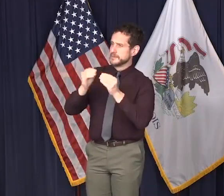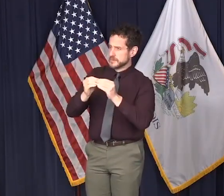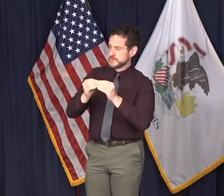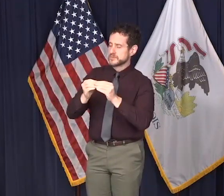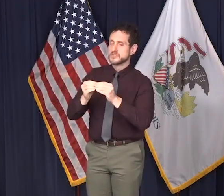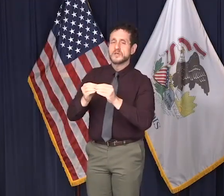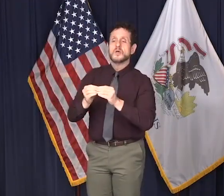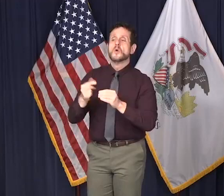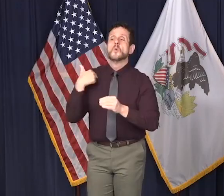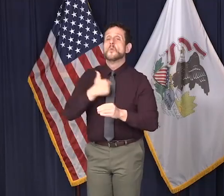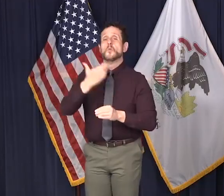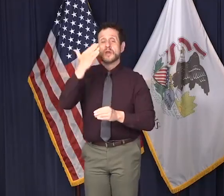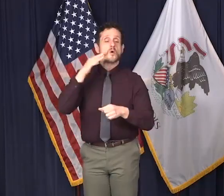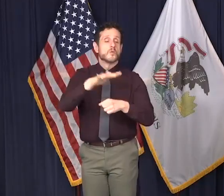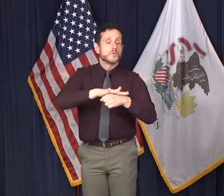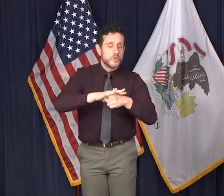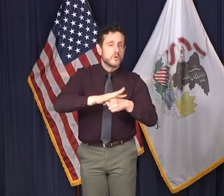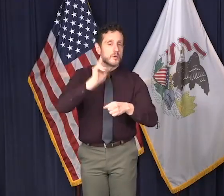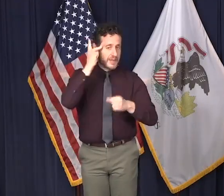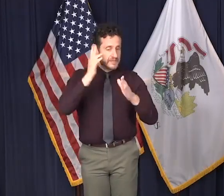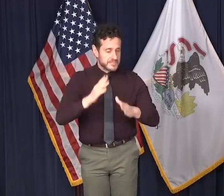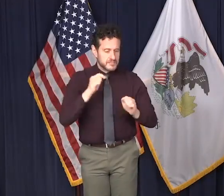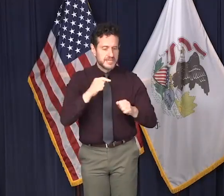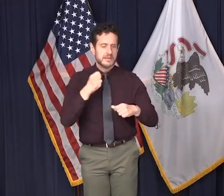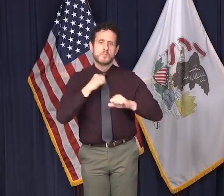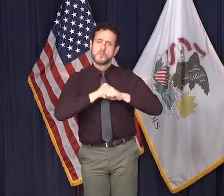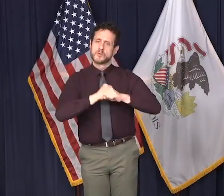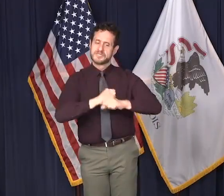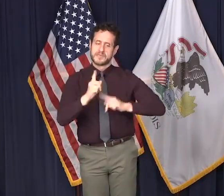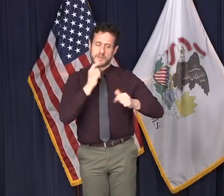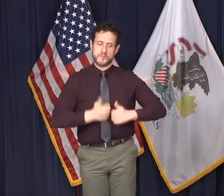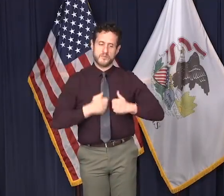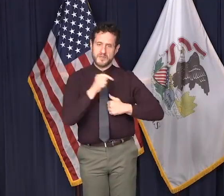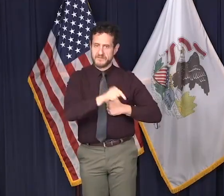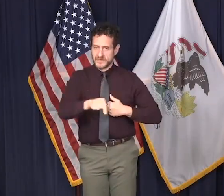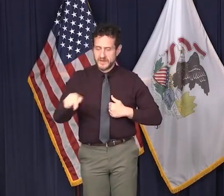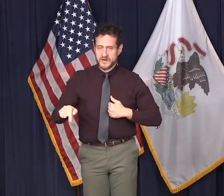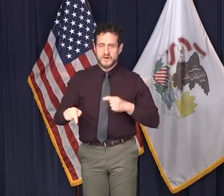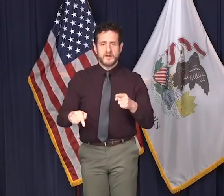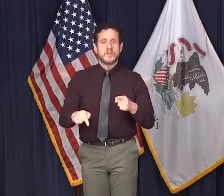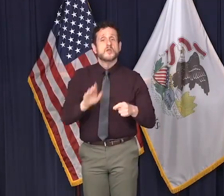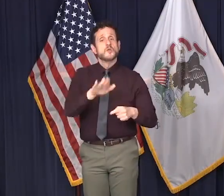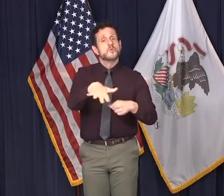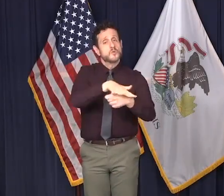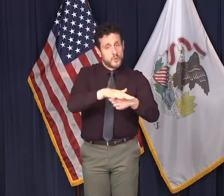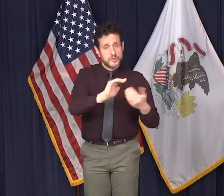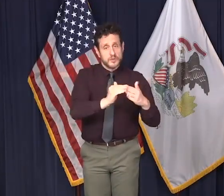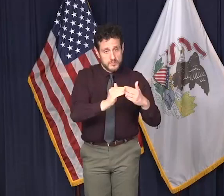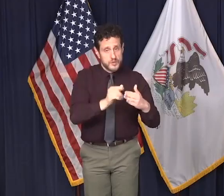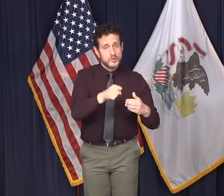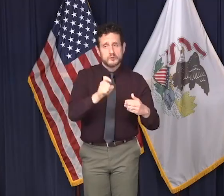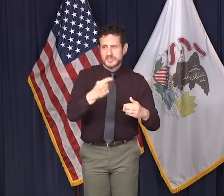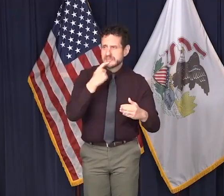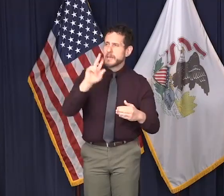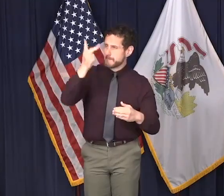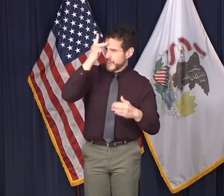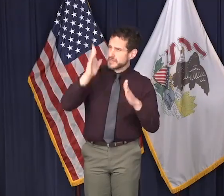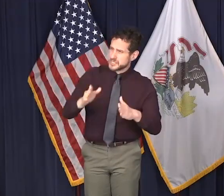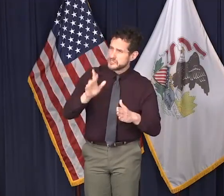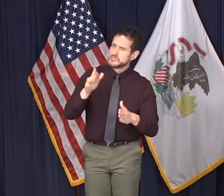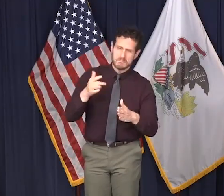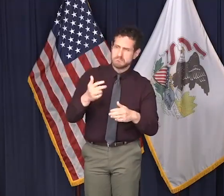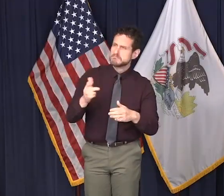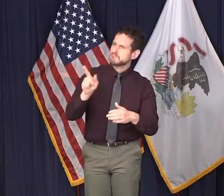to protect their residents. And we're counting on local residents to hold their elected leaders accountable.